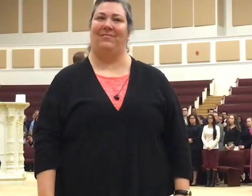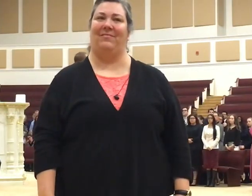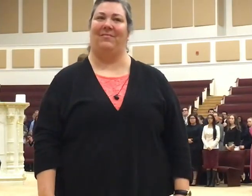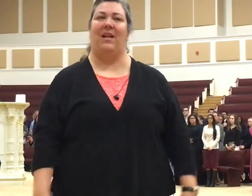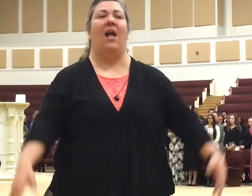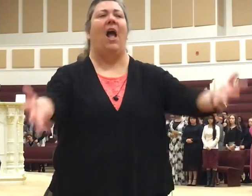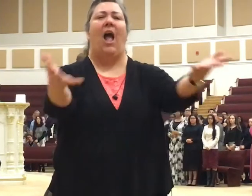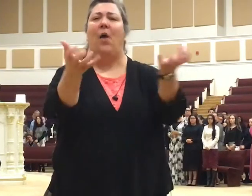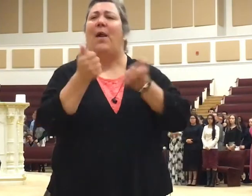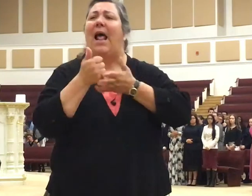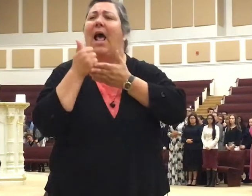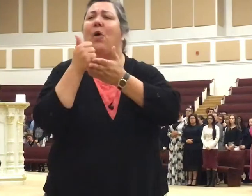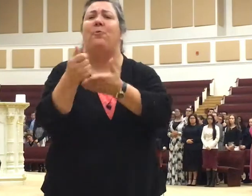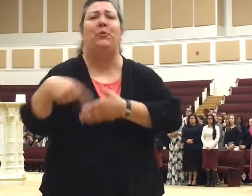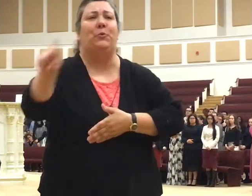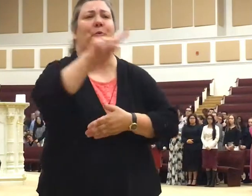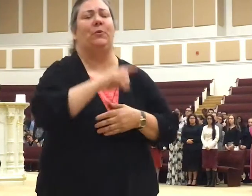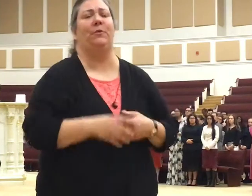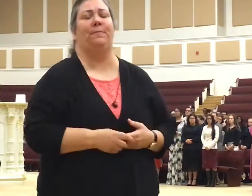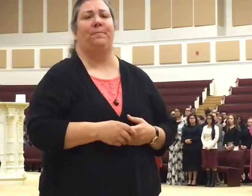I want to help you.